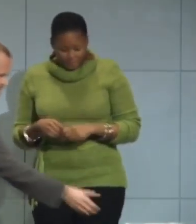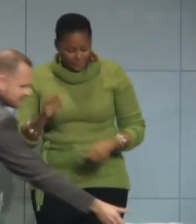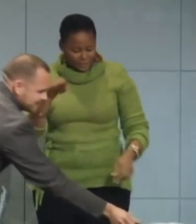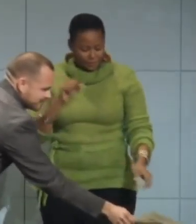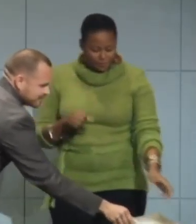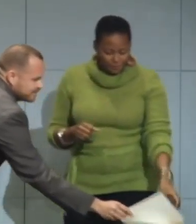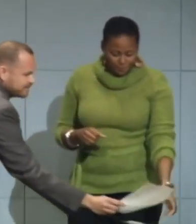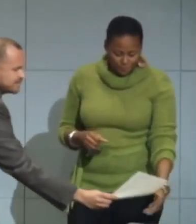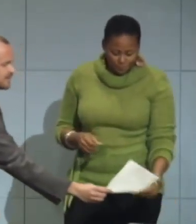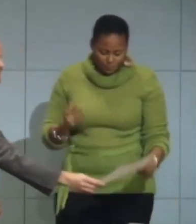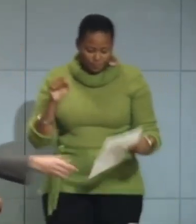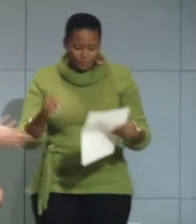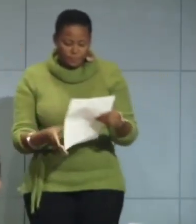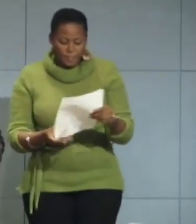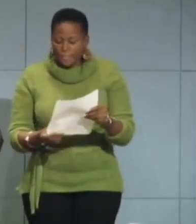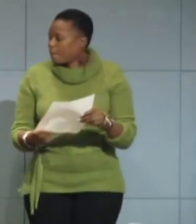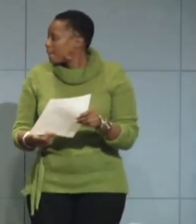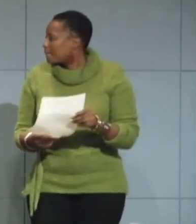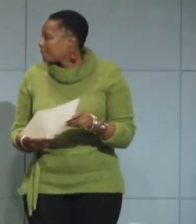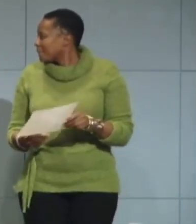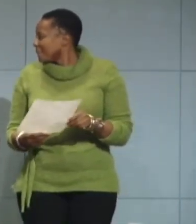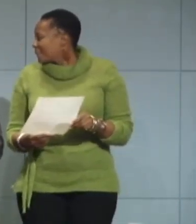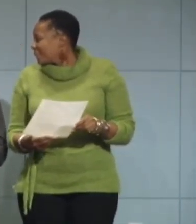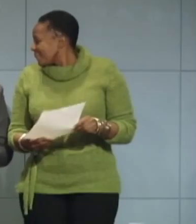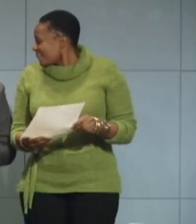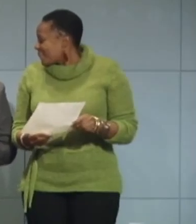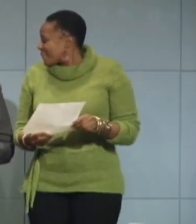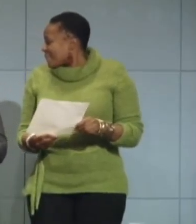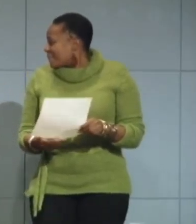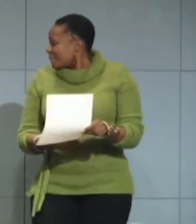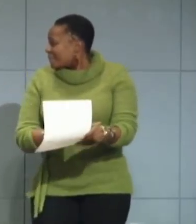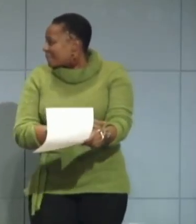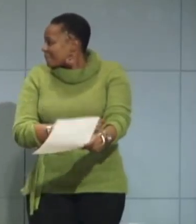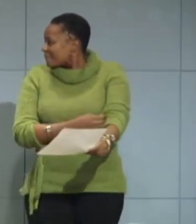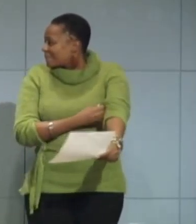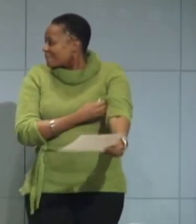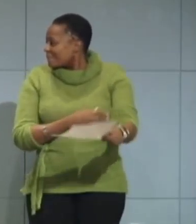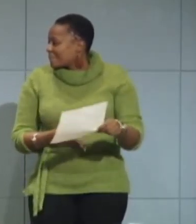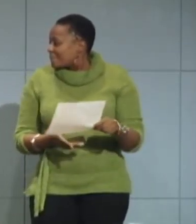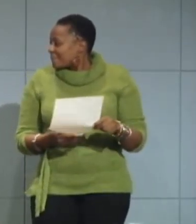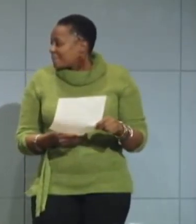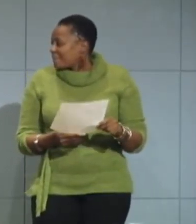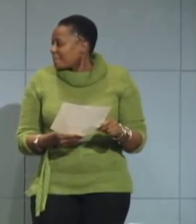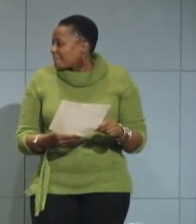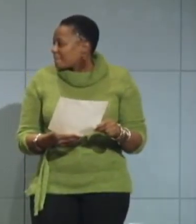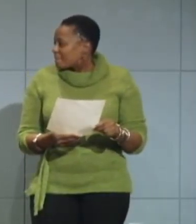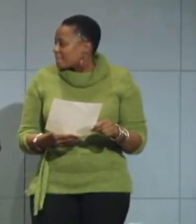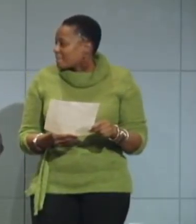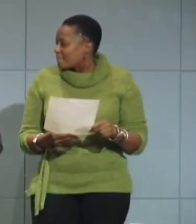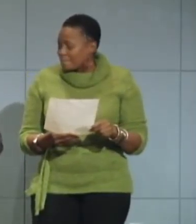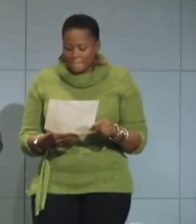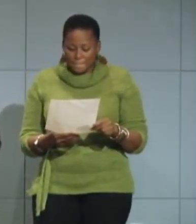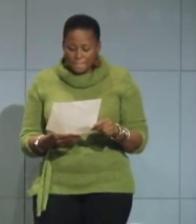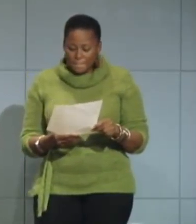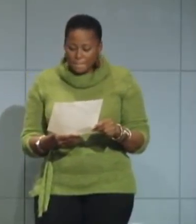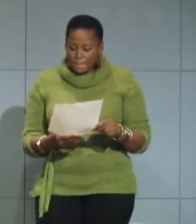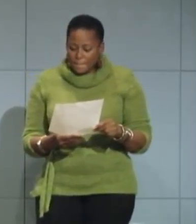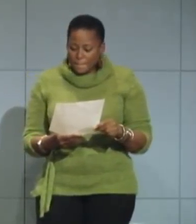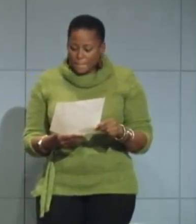anti-racist writers and educators in the United States. He graduated from Tulane University